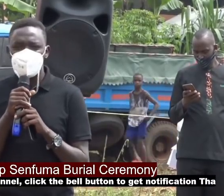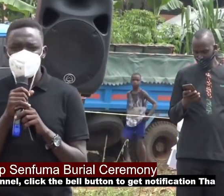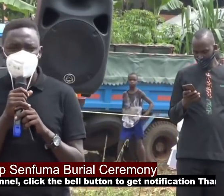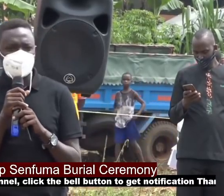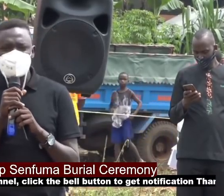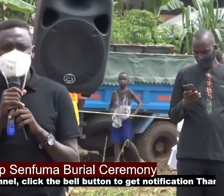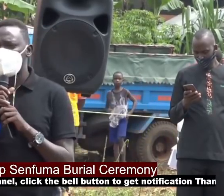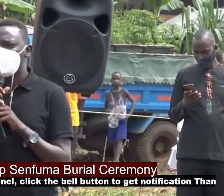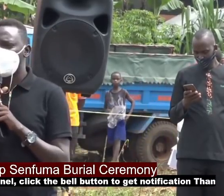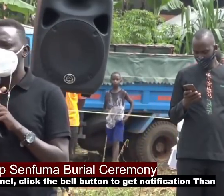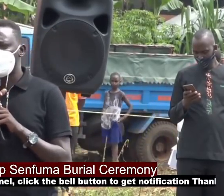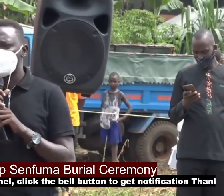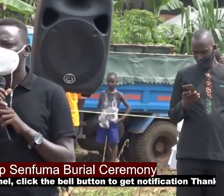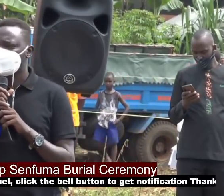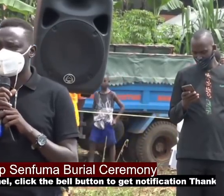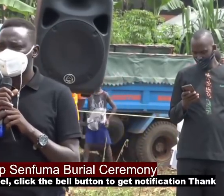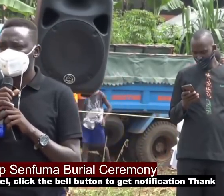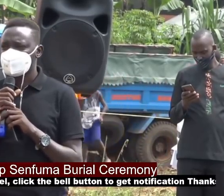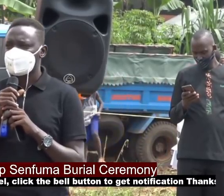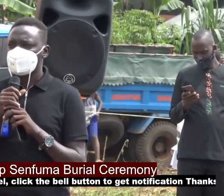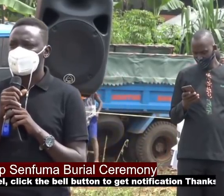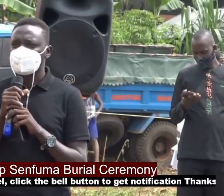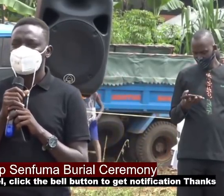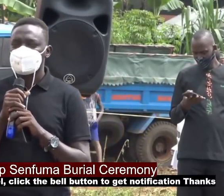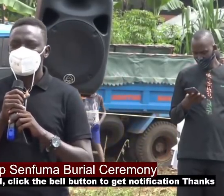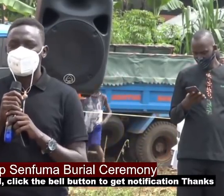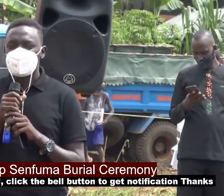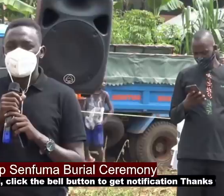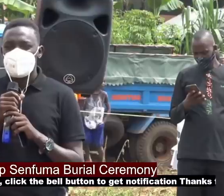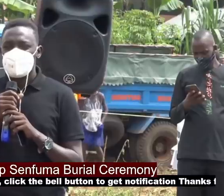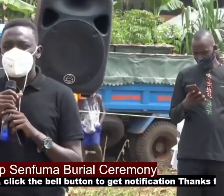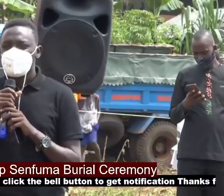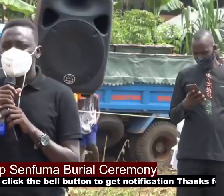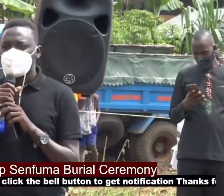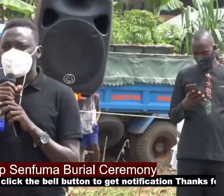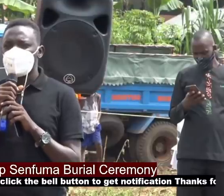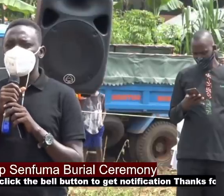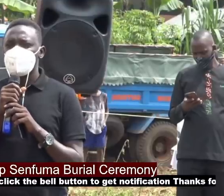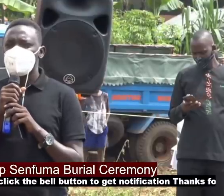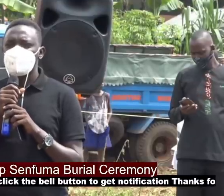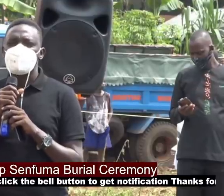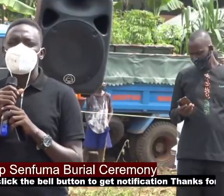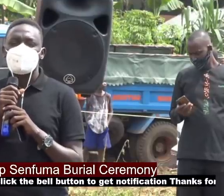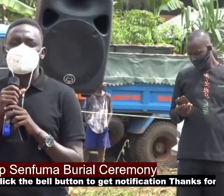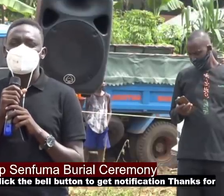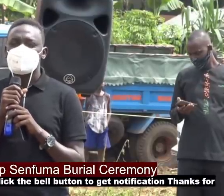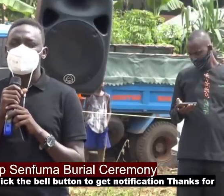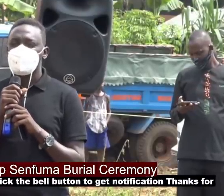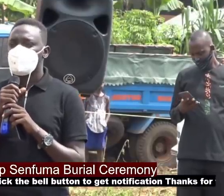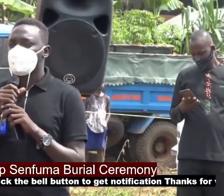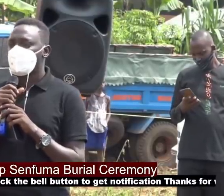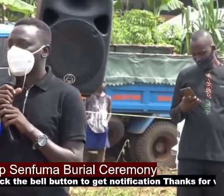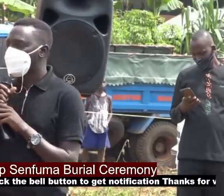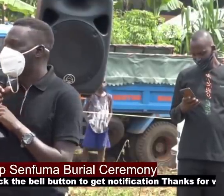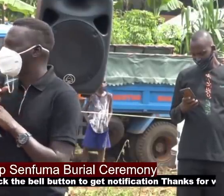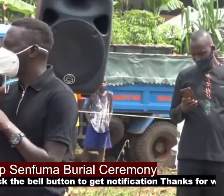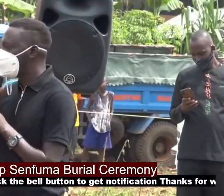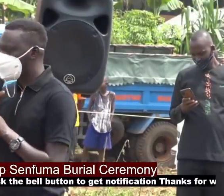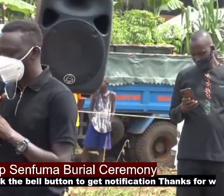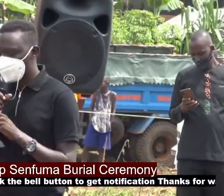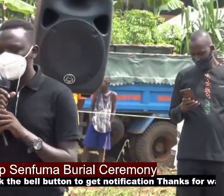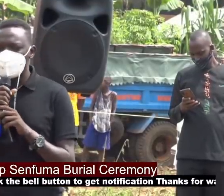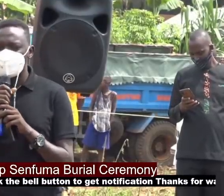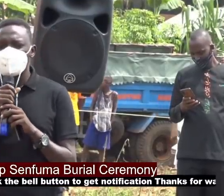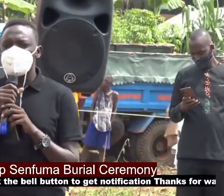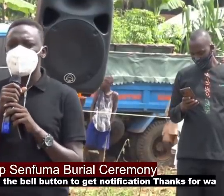mchala mbogo ndo zawali wano. And I think the wife is around. Kusomere lyo. And that school. Olokuba